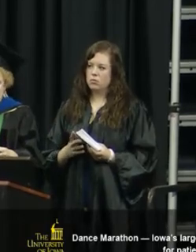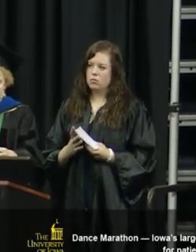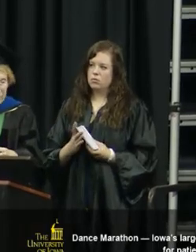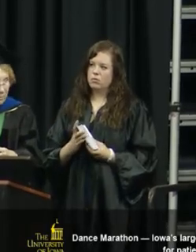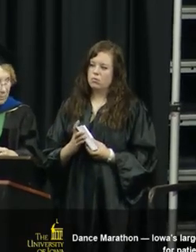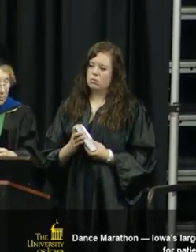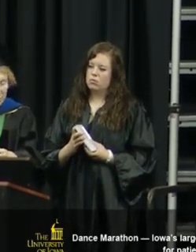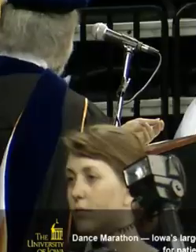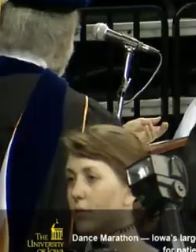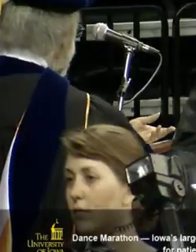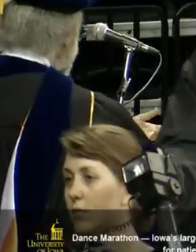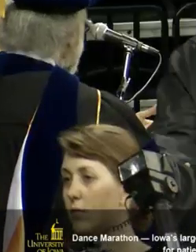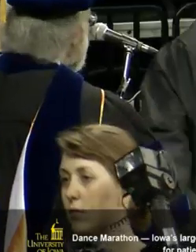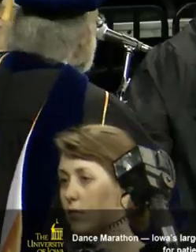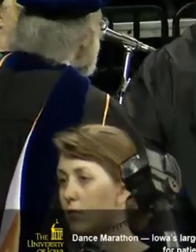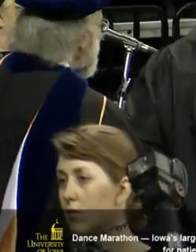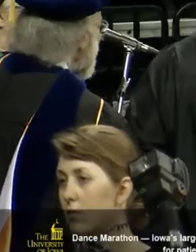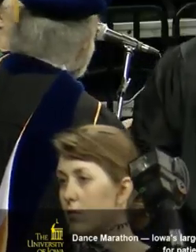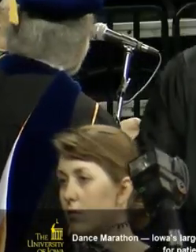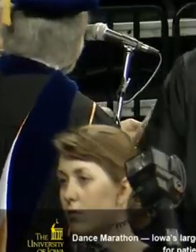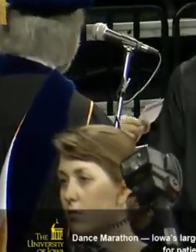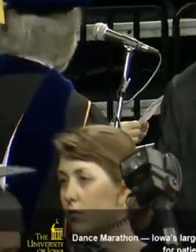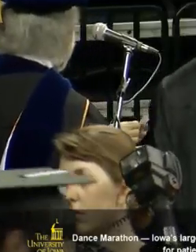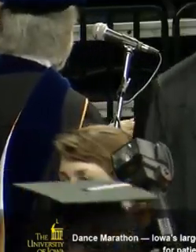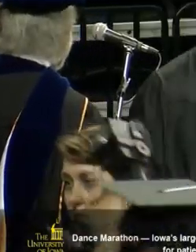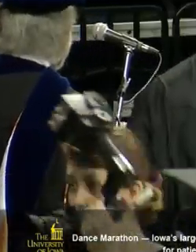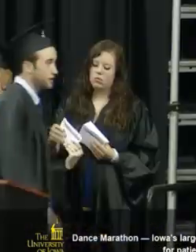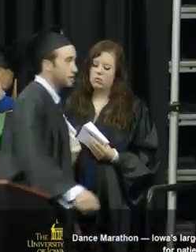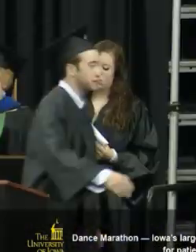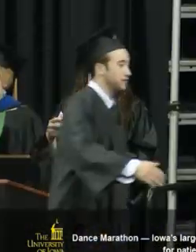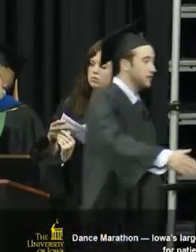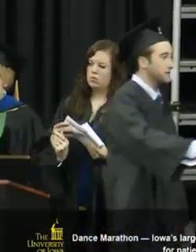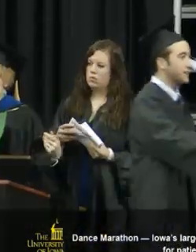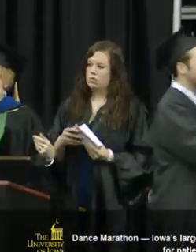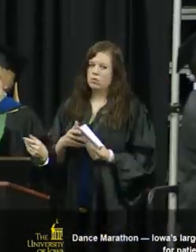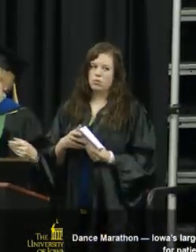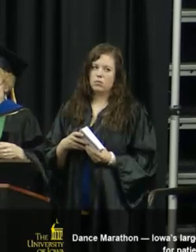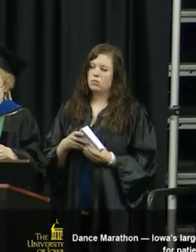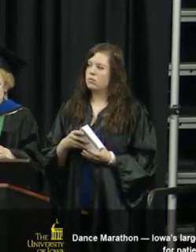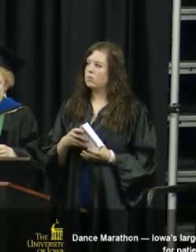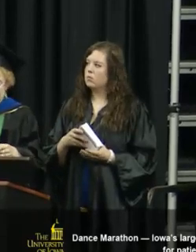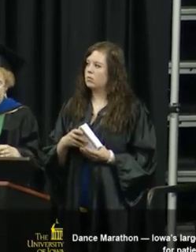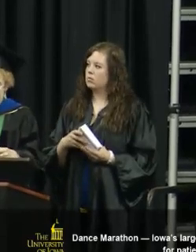Brian Molman. Brian Gallagher.